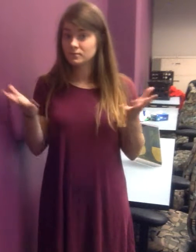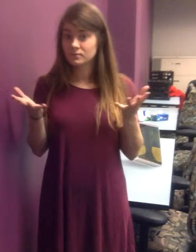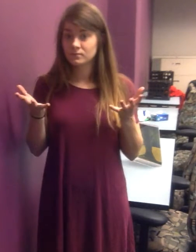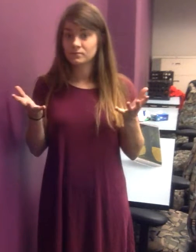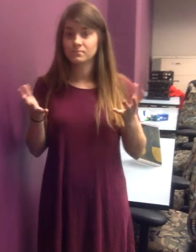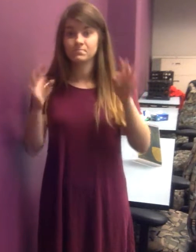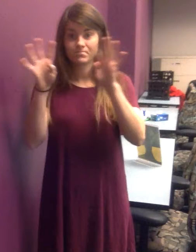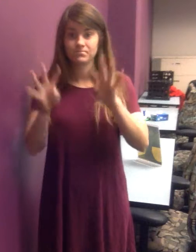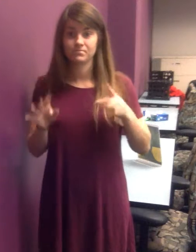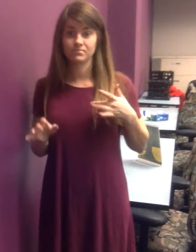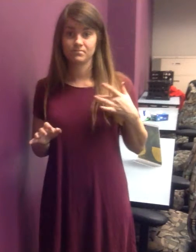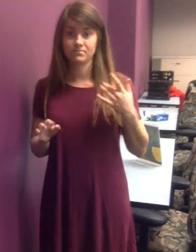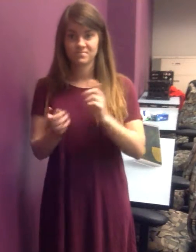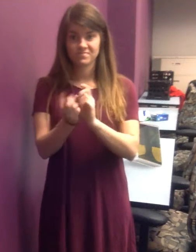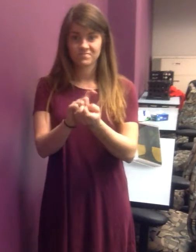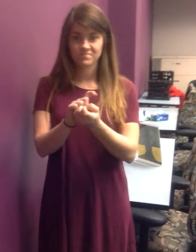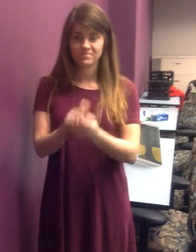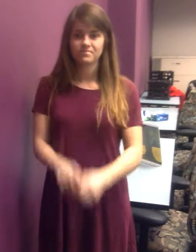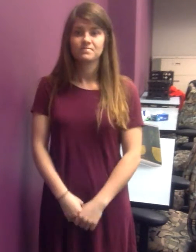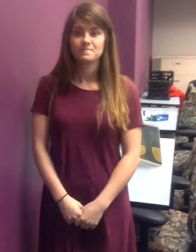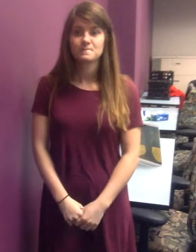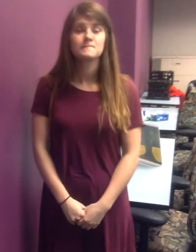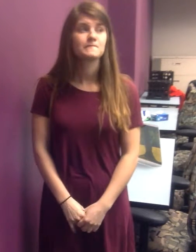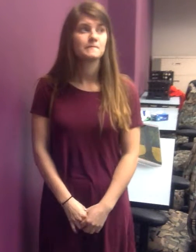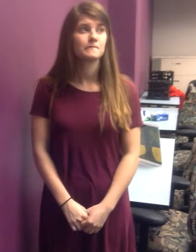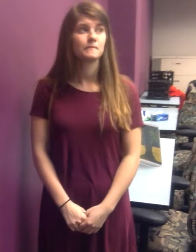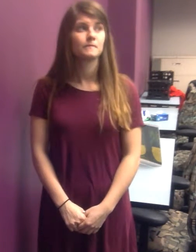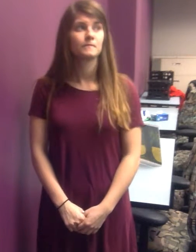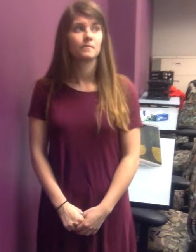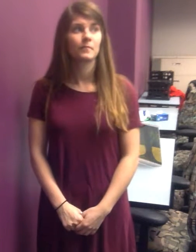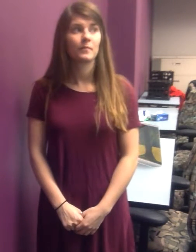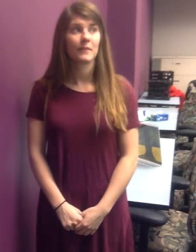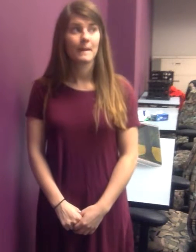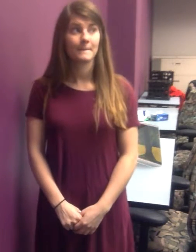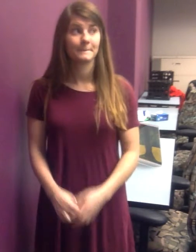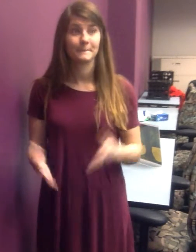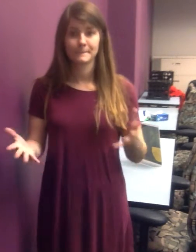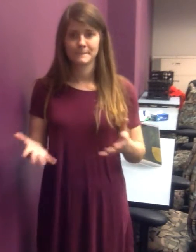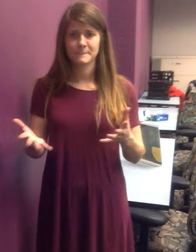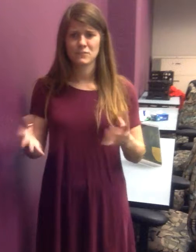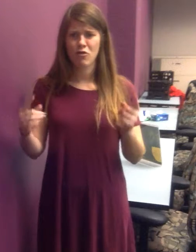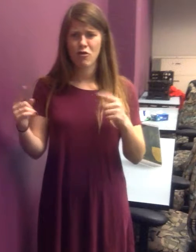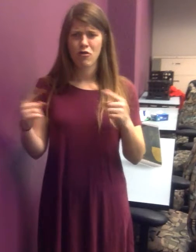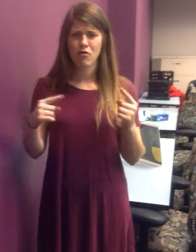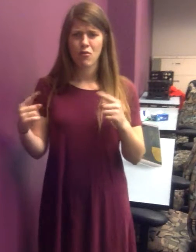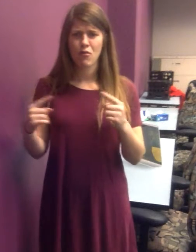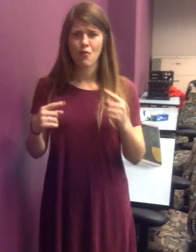climate scientists and policymakers to make the argument for action now. Very clear from that estimate that in fact we're